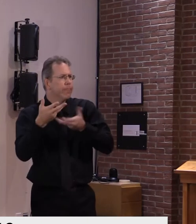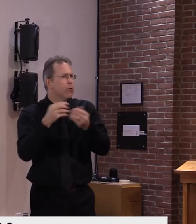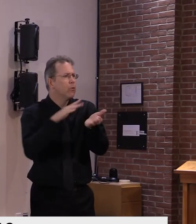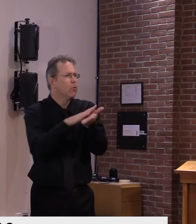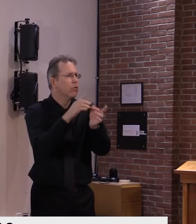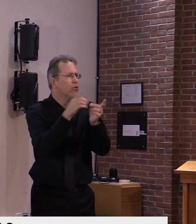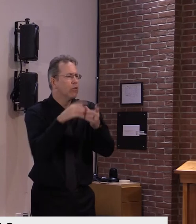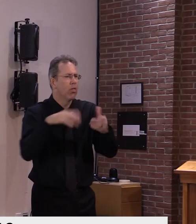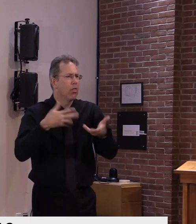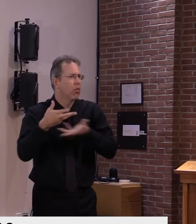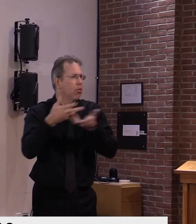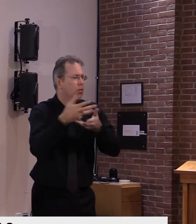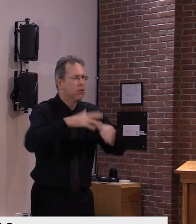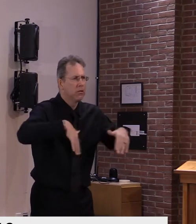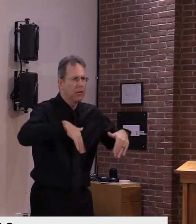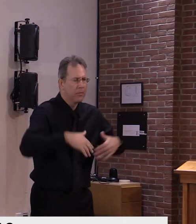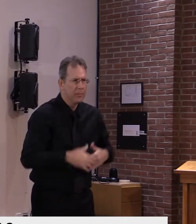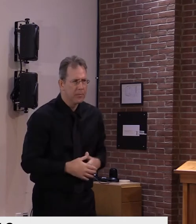afternoon.